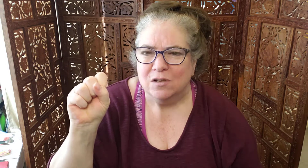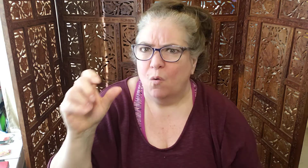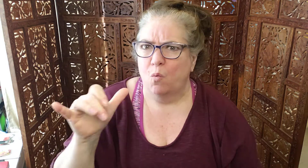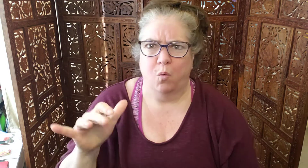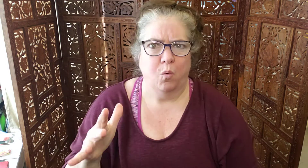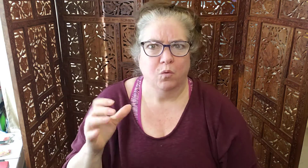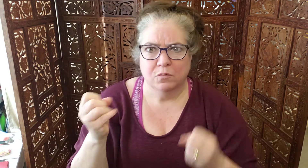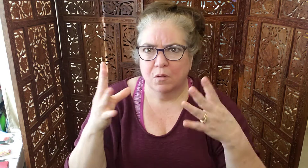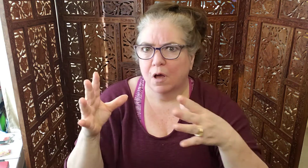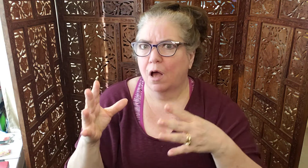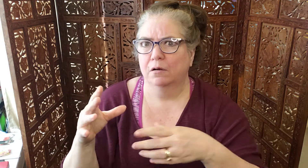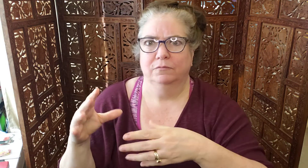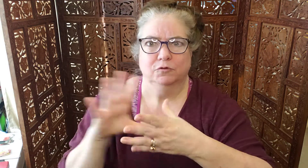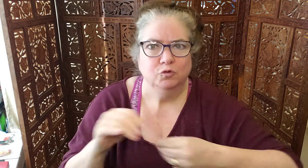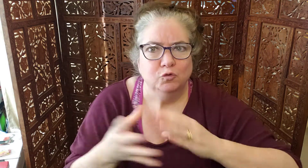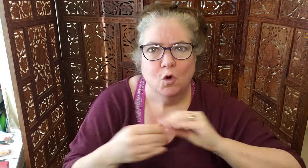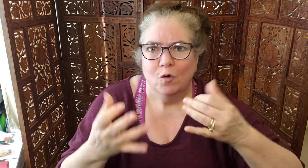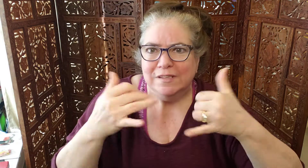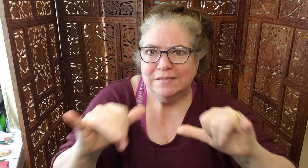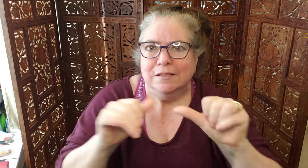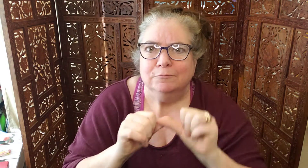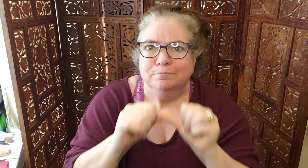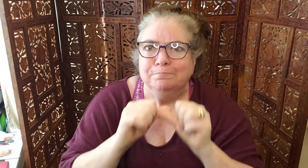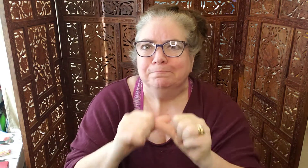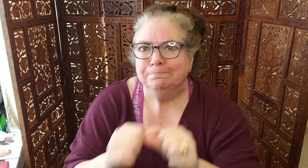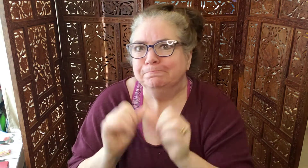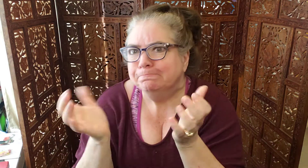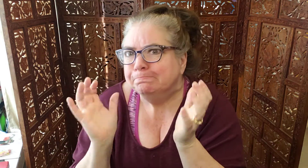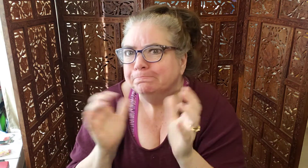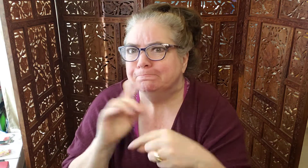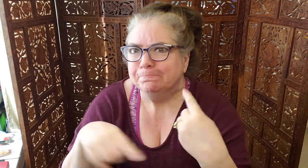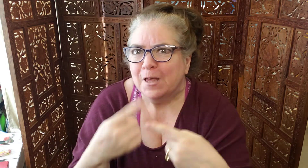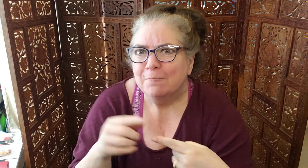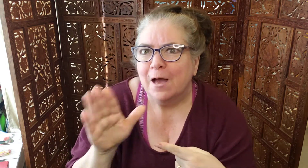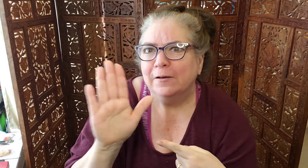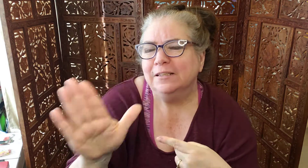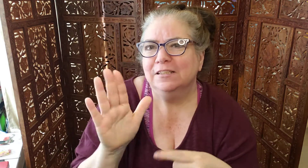and how perfect they were, and how chic they were, how